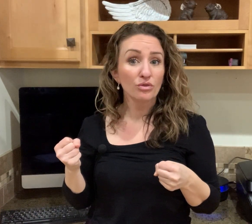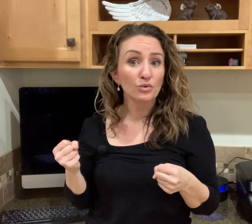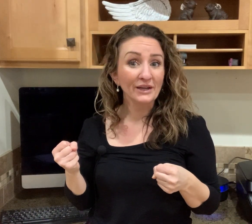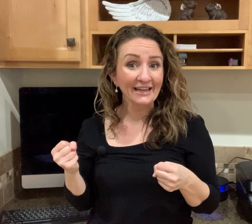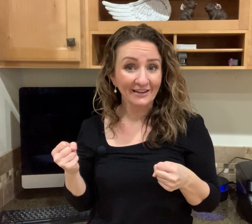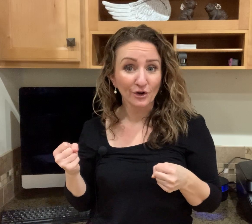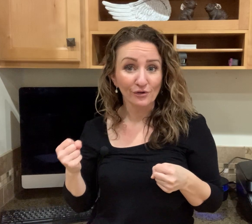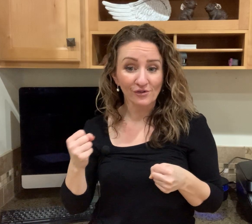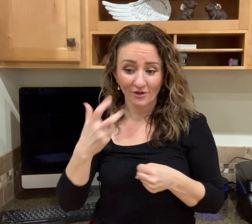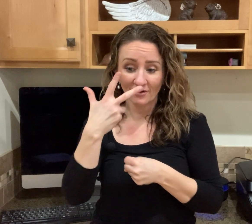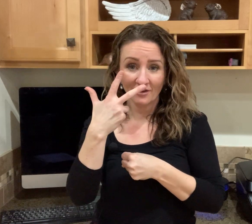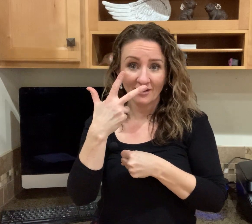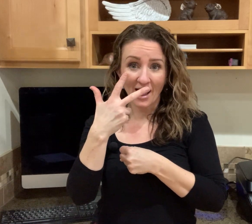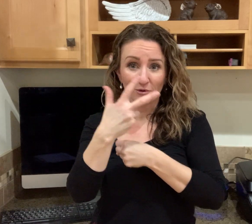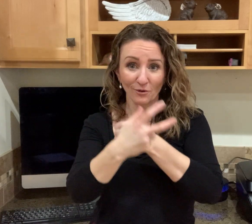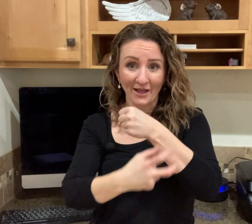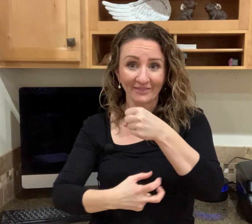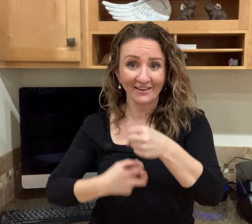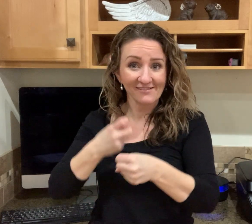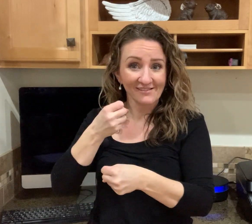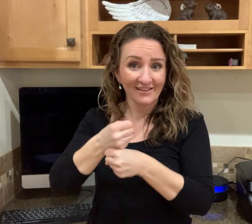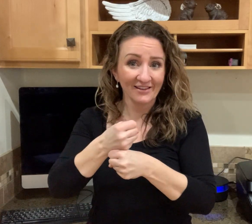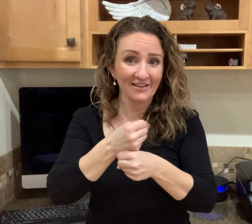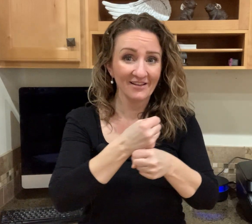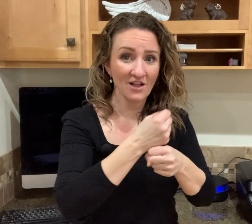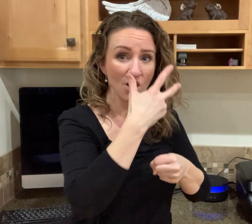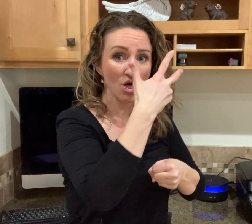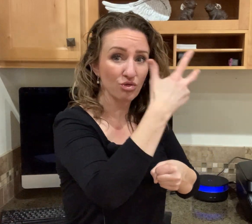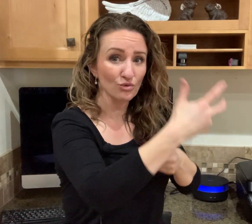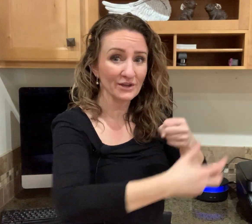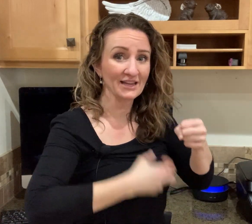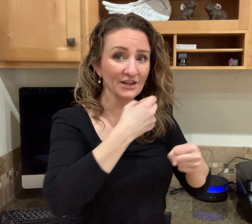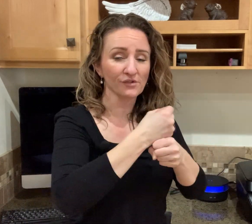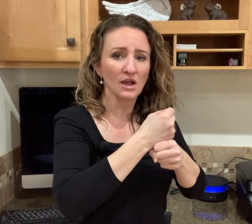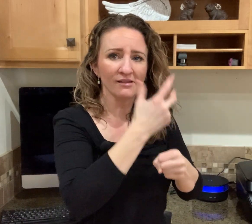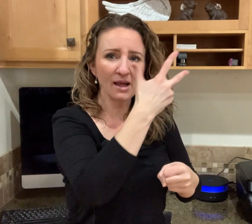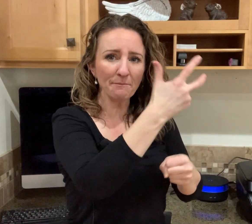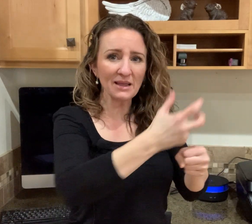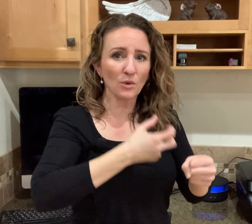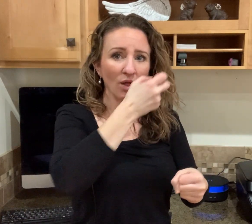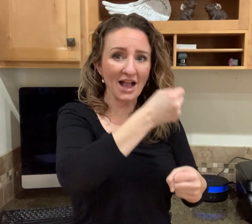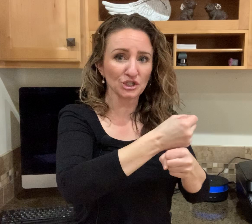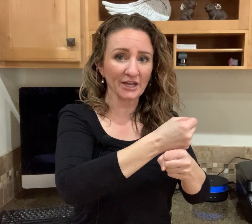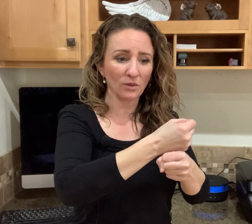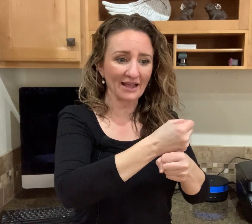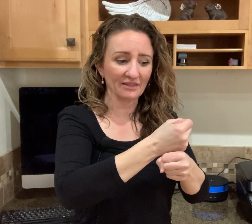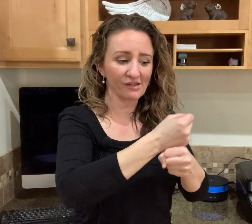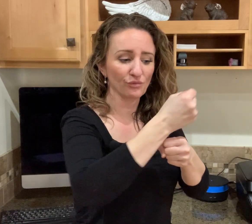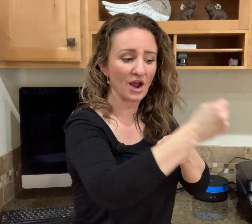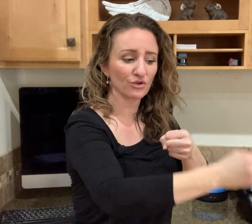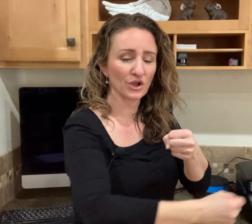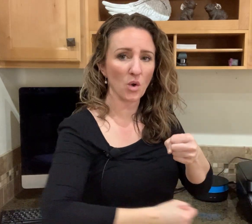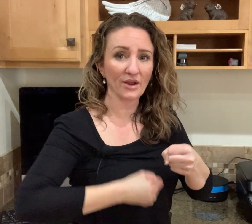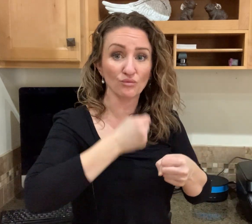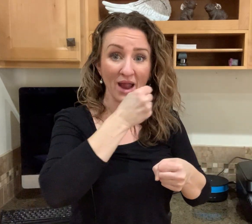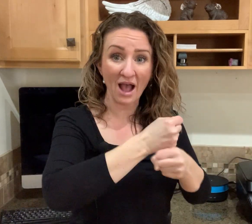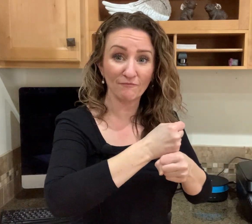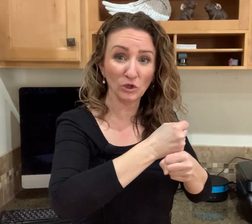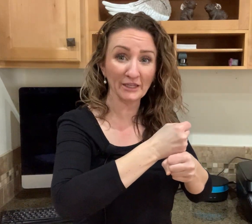3 years, I would go like this. 3 years. Some people will actually go like this rather than going fully